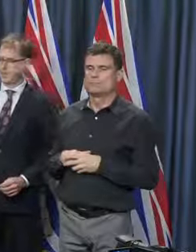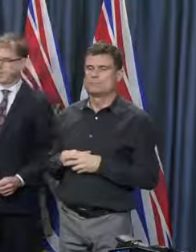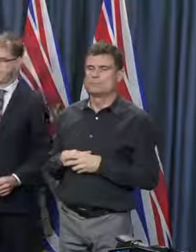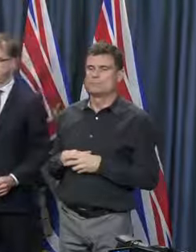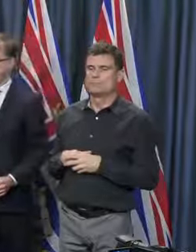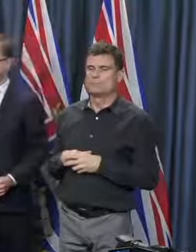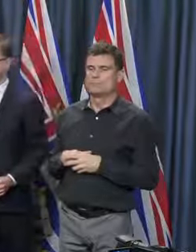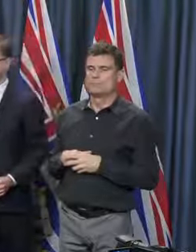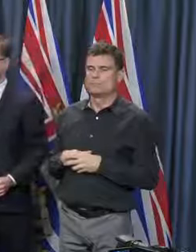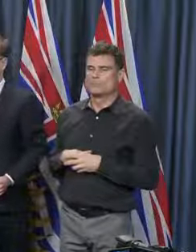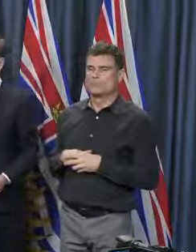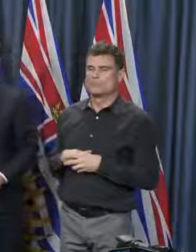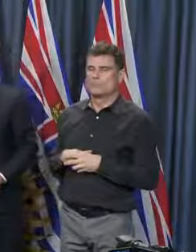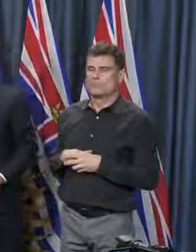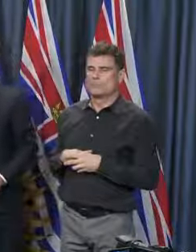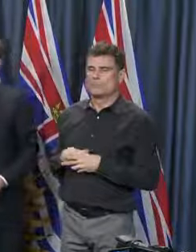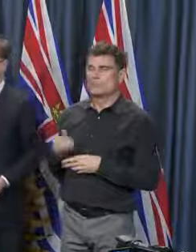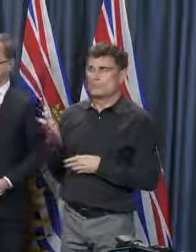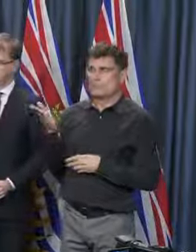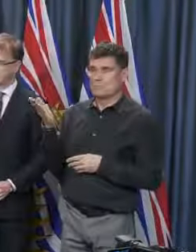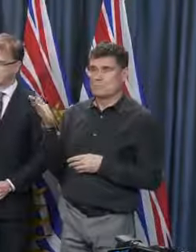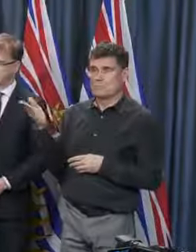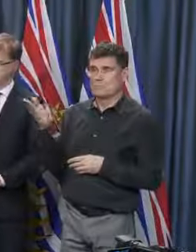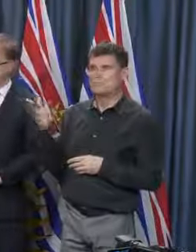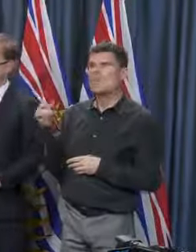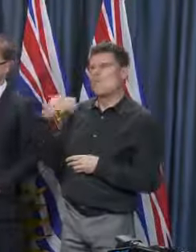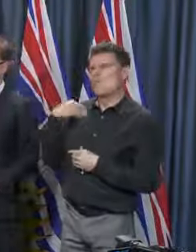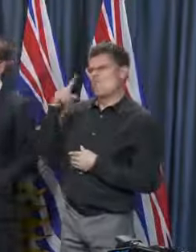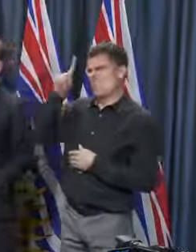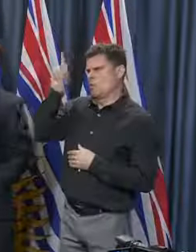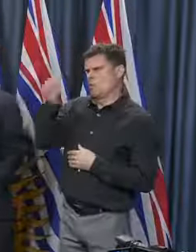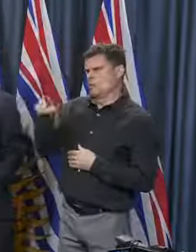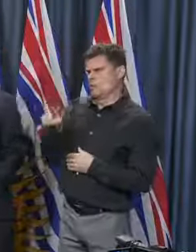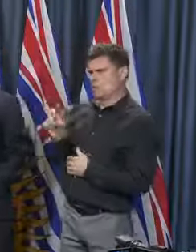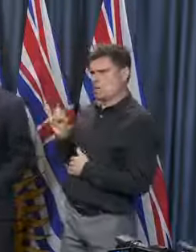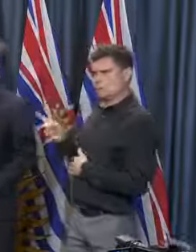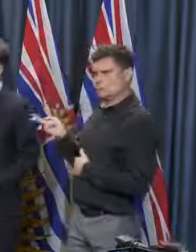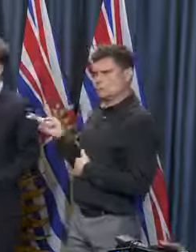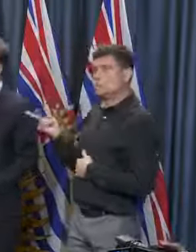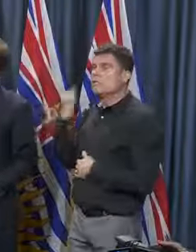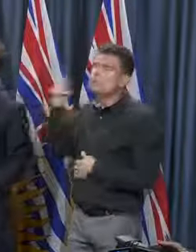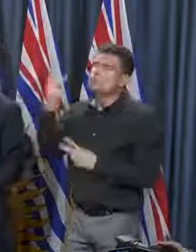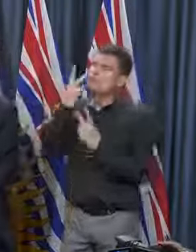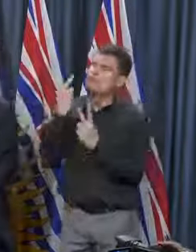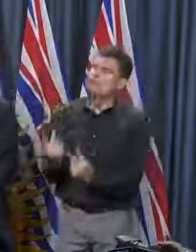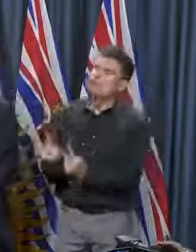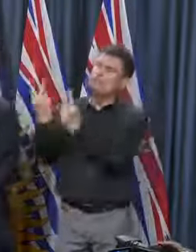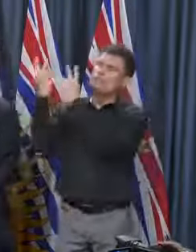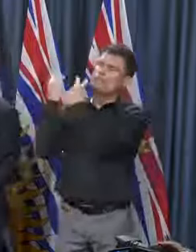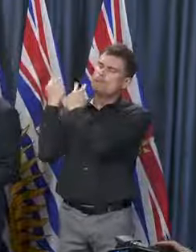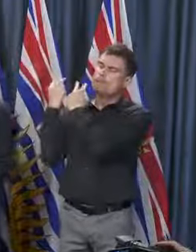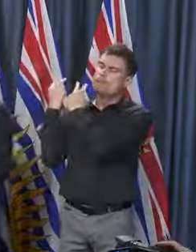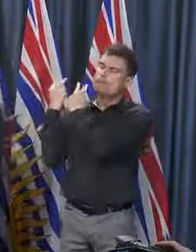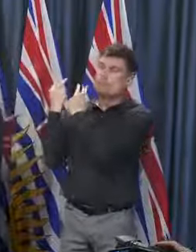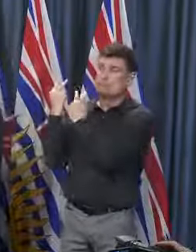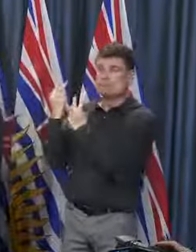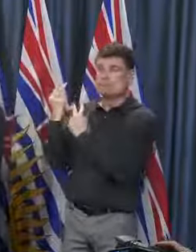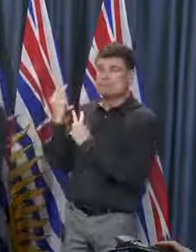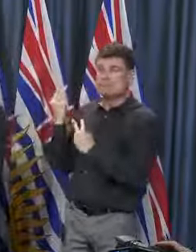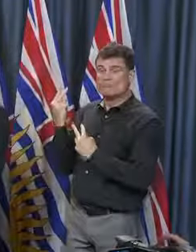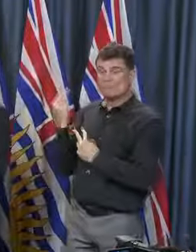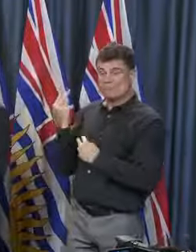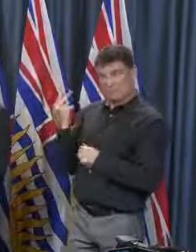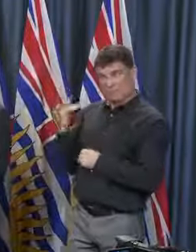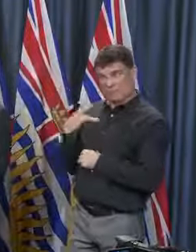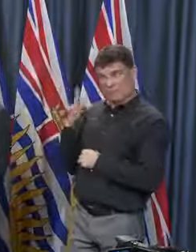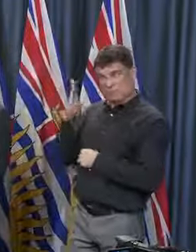Keith. If you had to do all over again, would you have done some of this sooner? Because it looks like British Columbia is now behind the curve in its responses